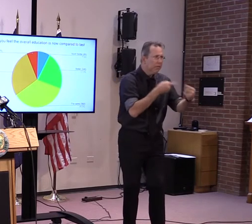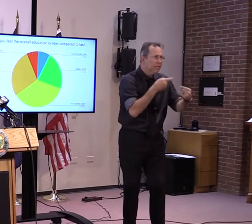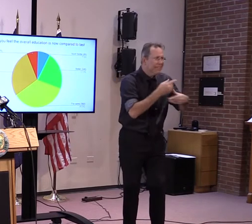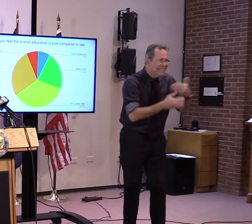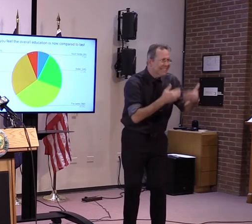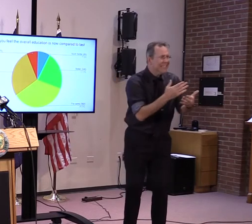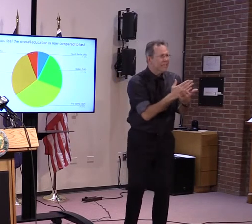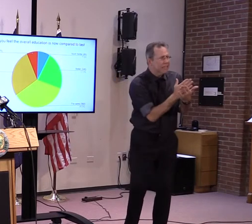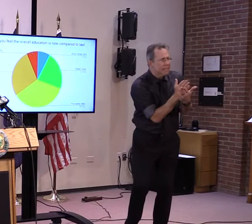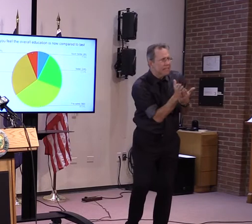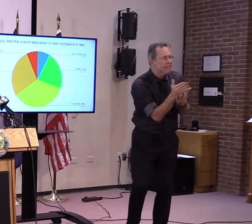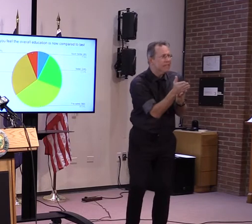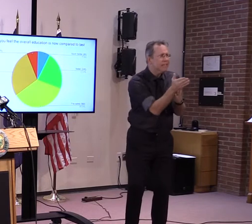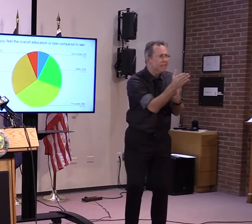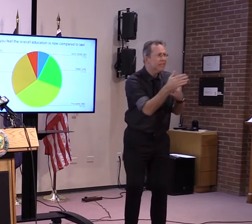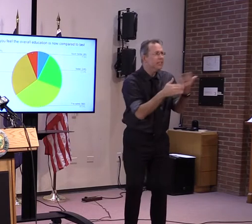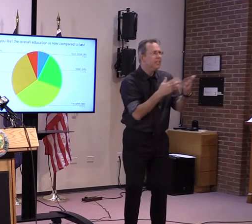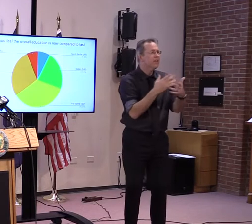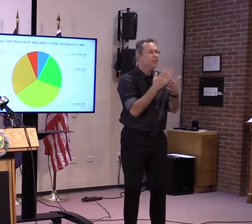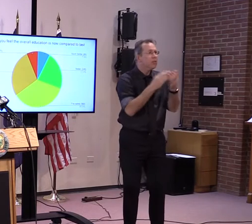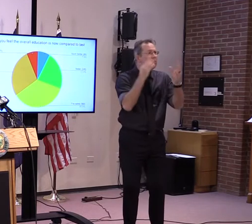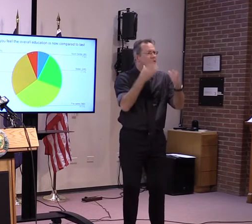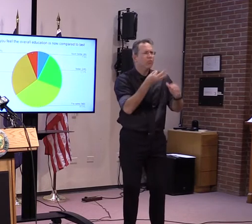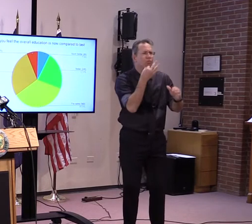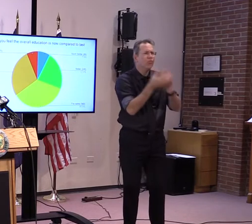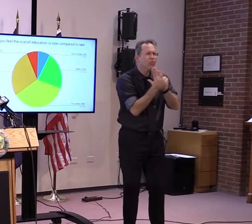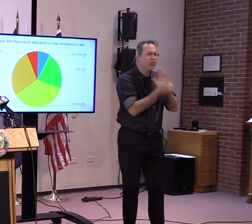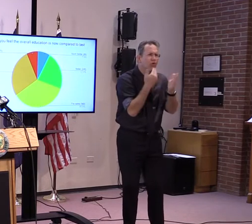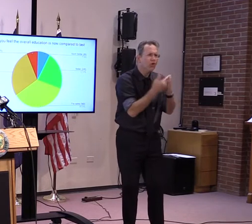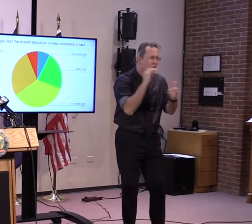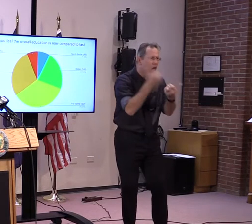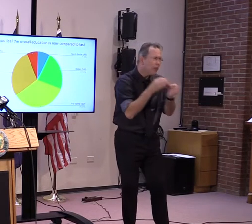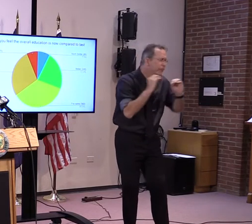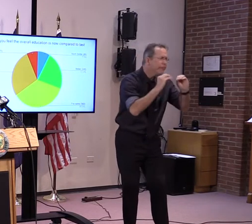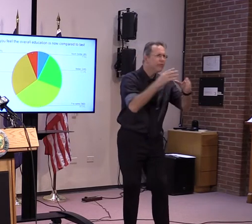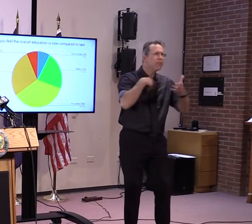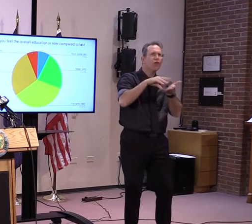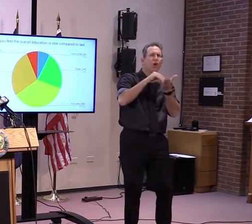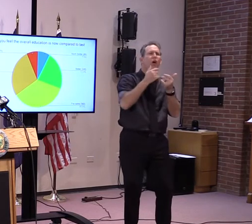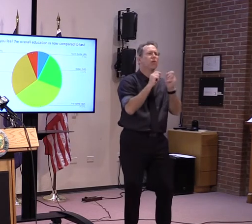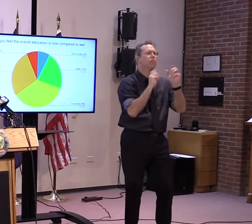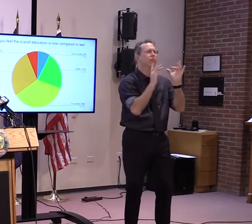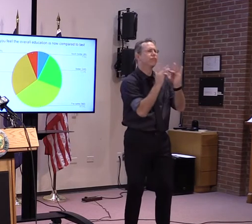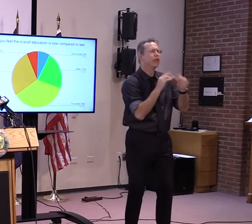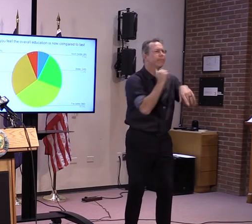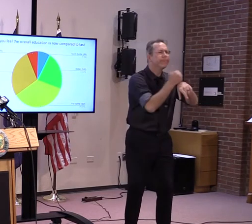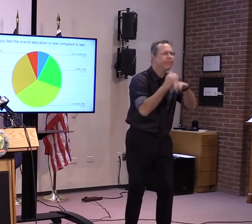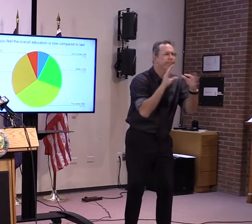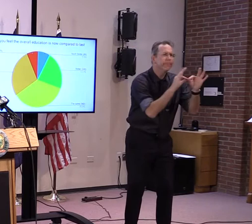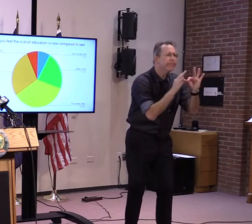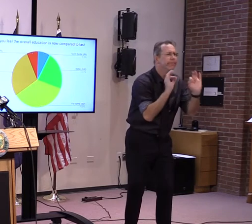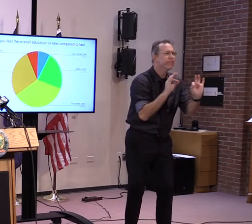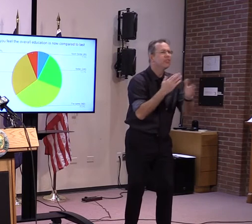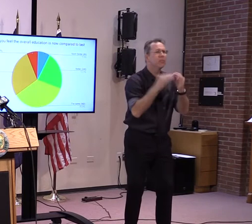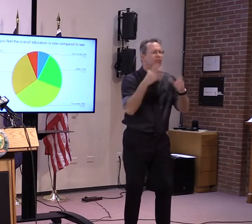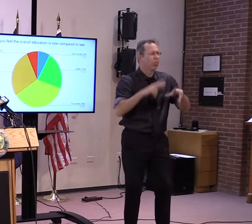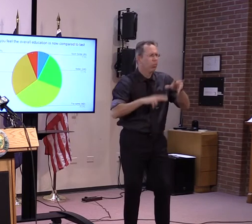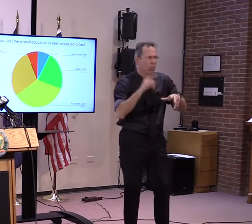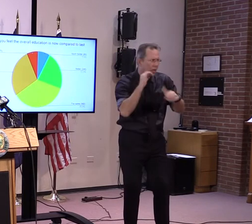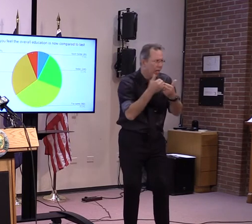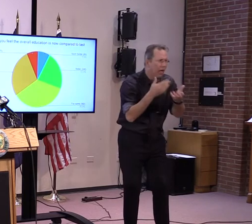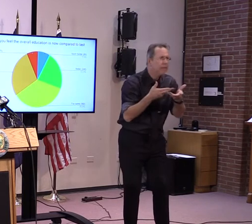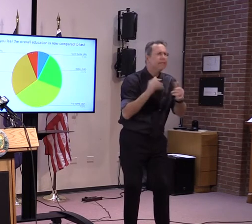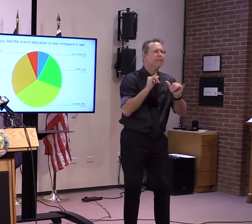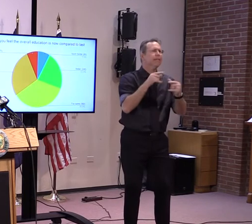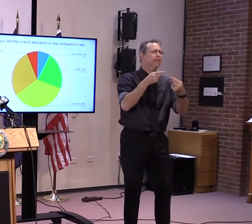teachers that have utilized and have adapted. And they are helping the students as much as they can. But they also need to take care of students that don't come to